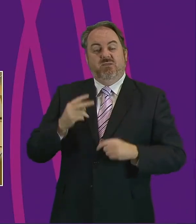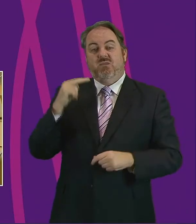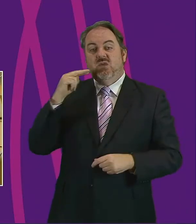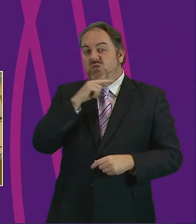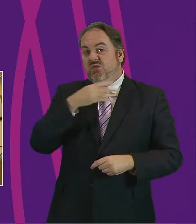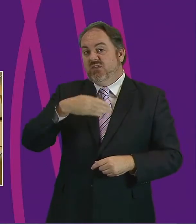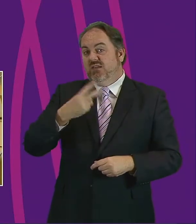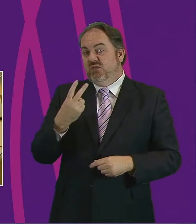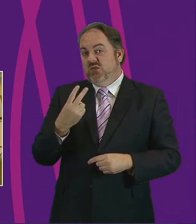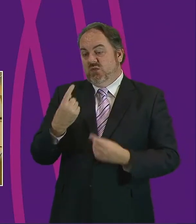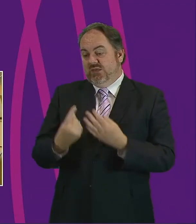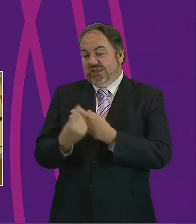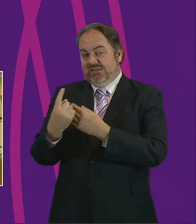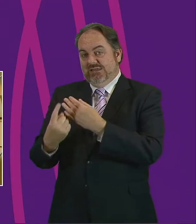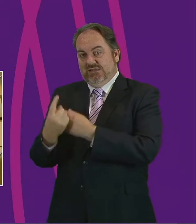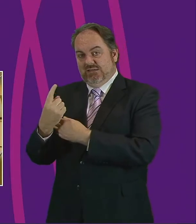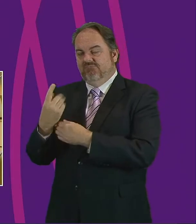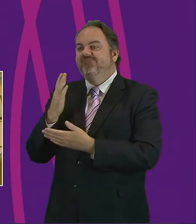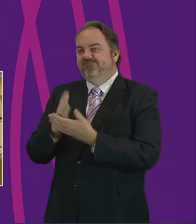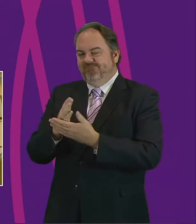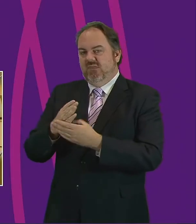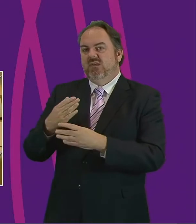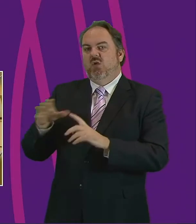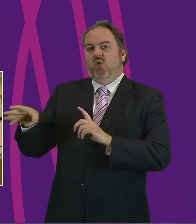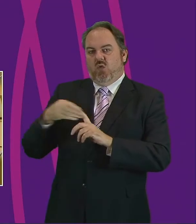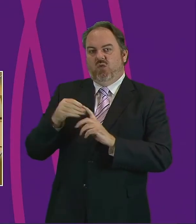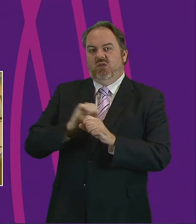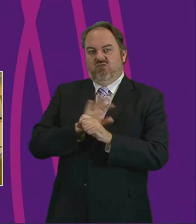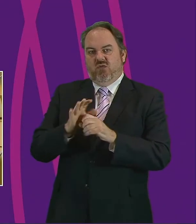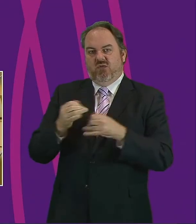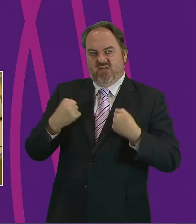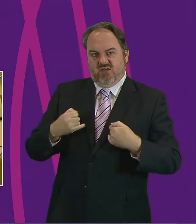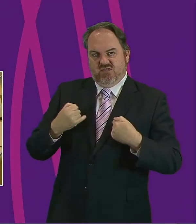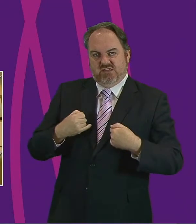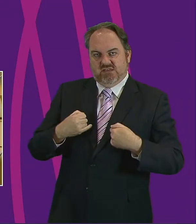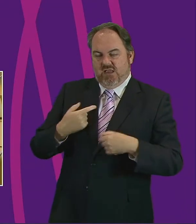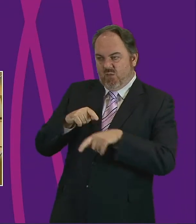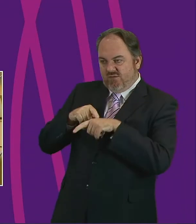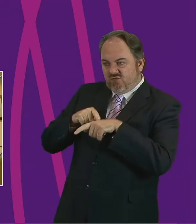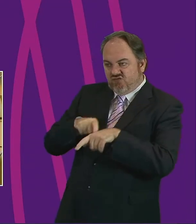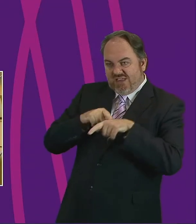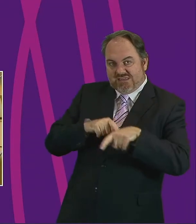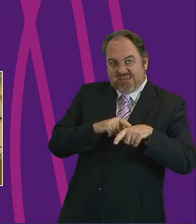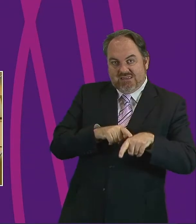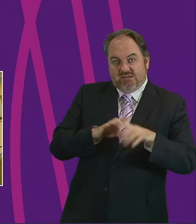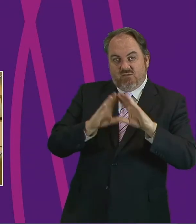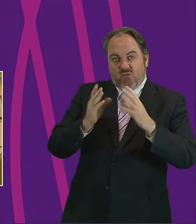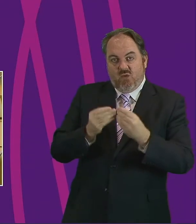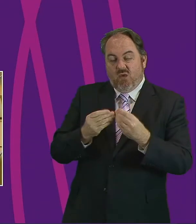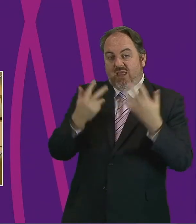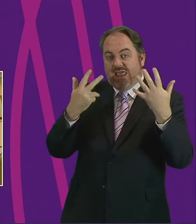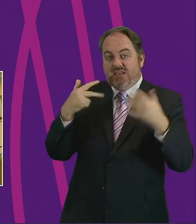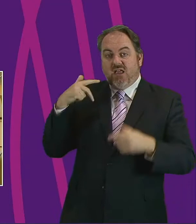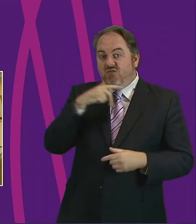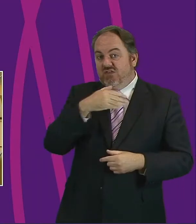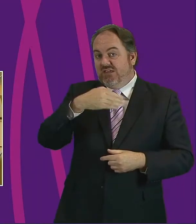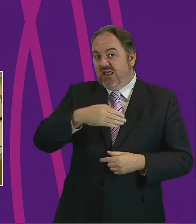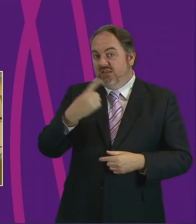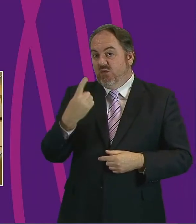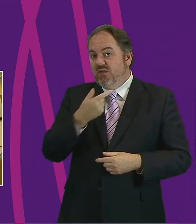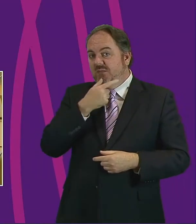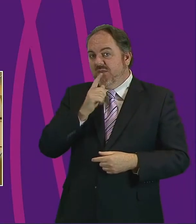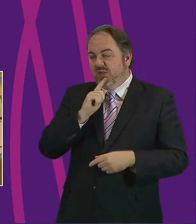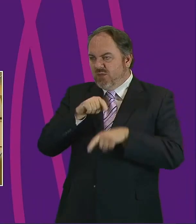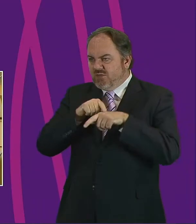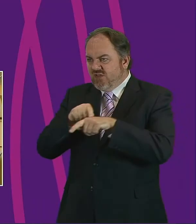the individual tested positive. Contact tracing has already been completed for 891 of those and is ongoing in